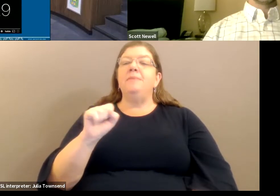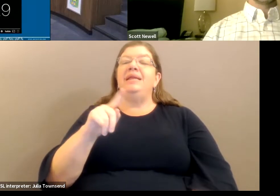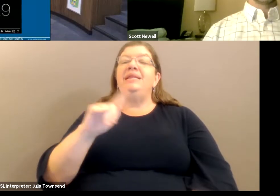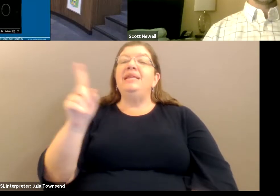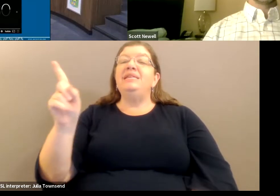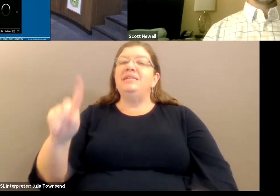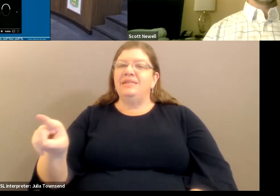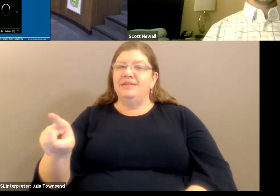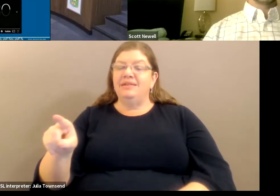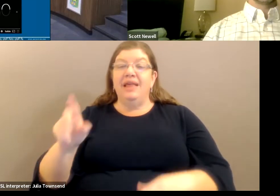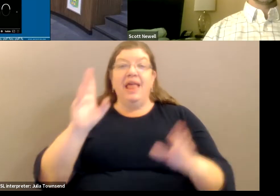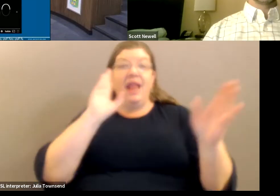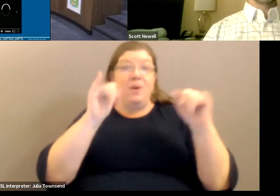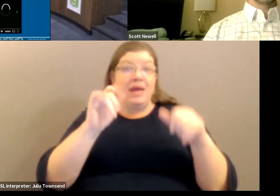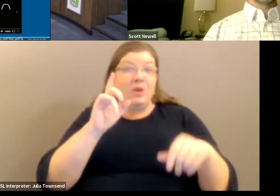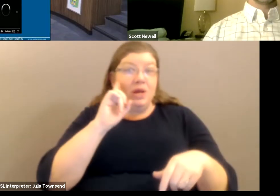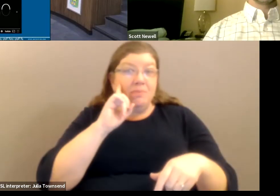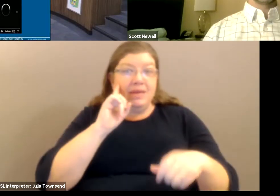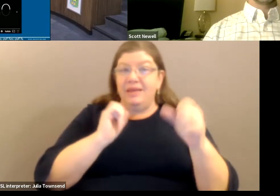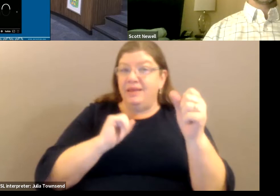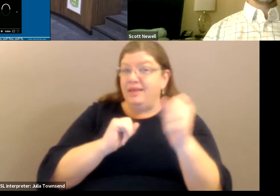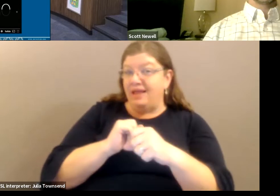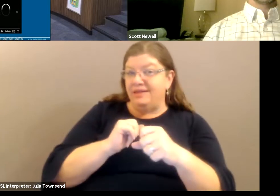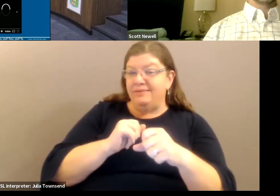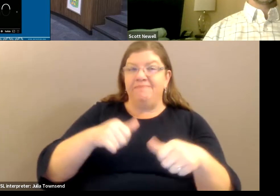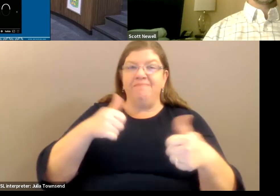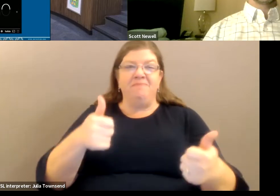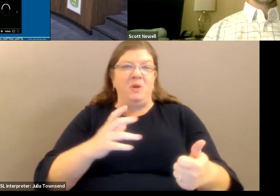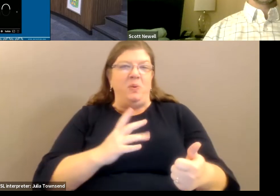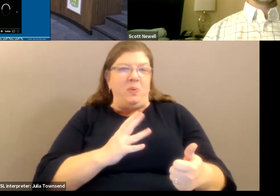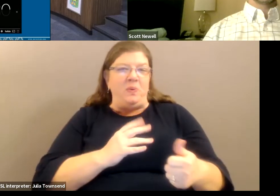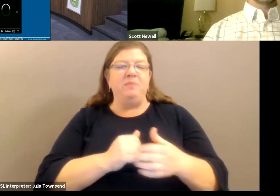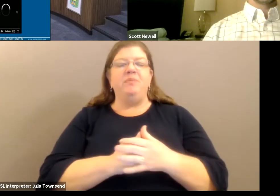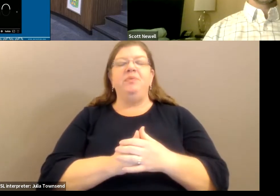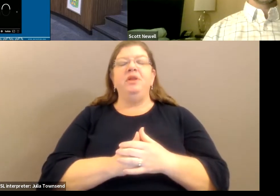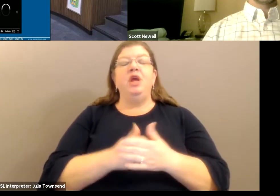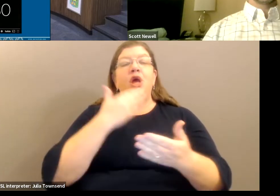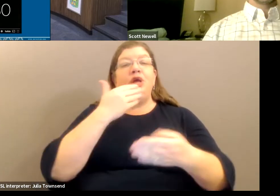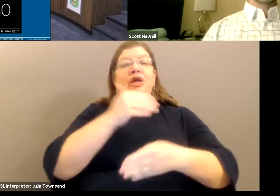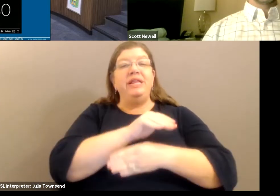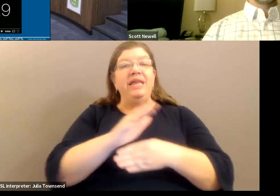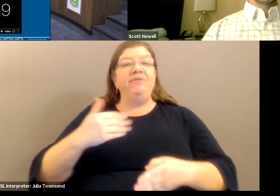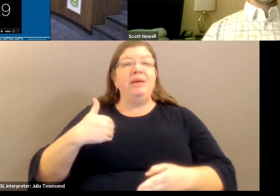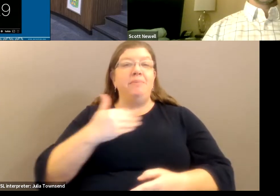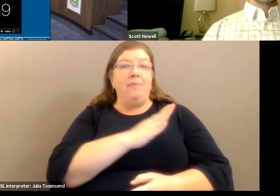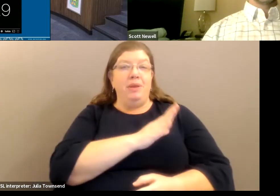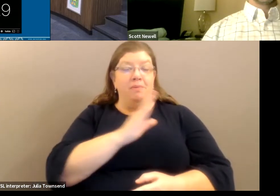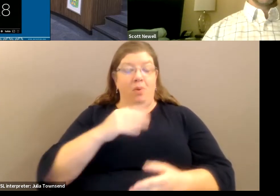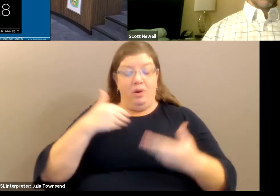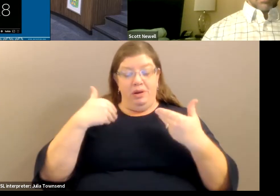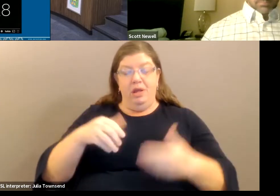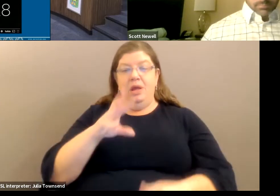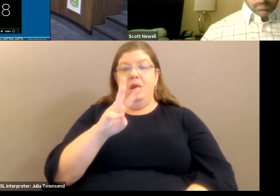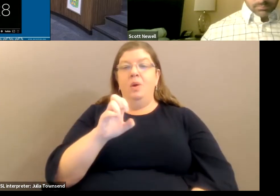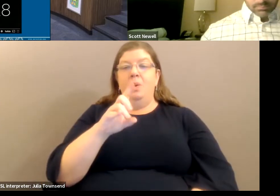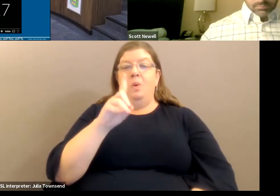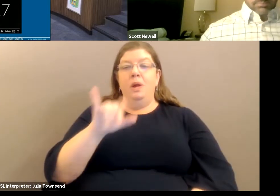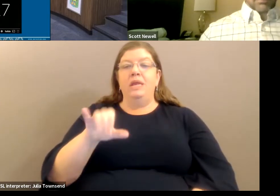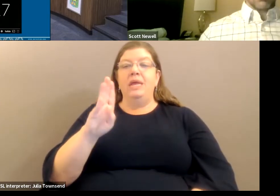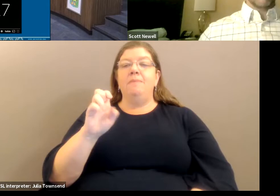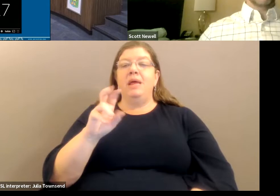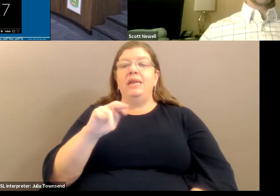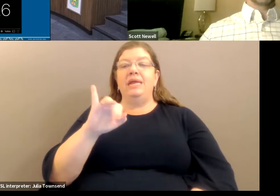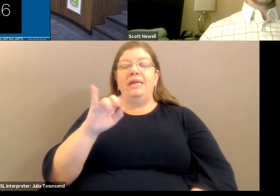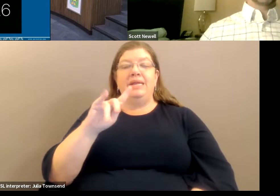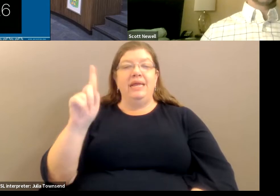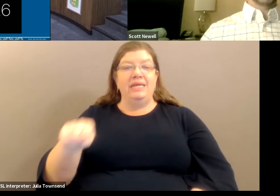Hello, can you hear me? Yes. Cool, okay. Good evening, members of the board. My name is Wendy Benitez, and I'm a senior from San